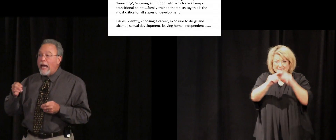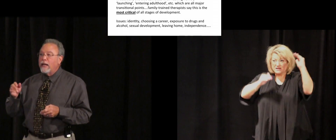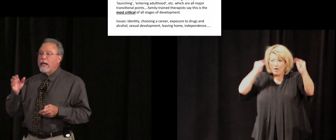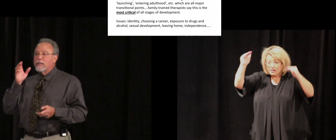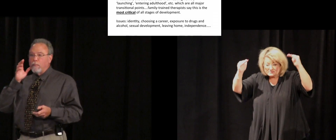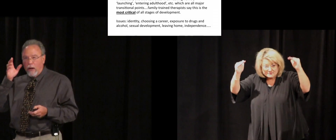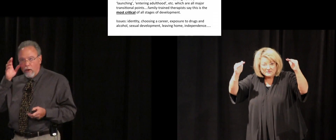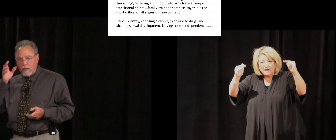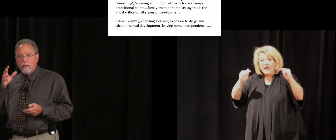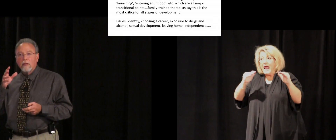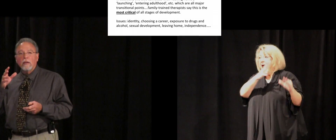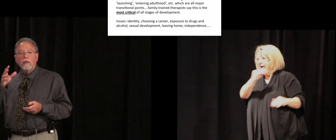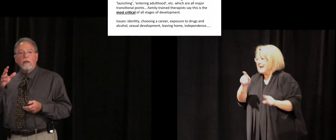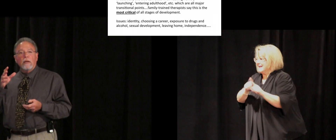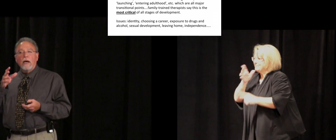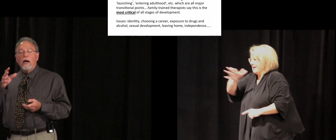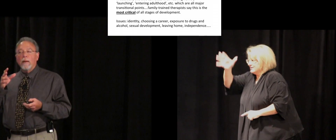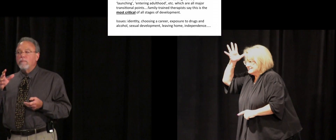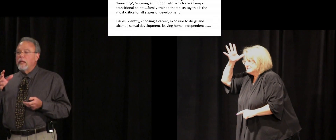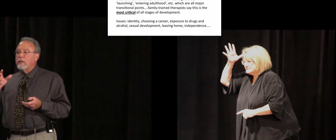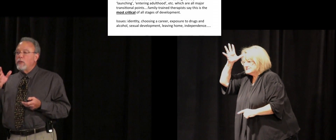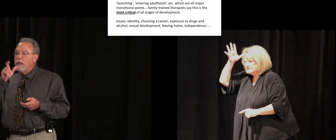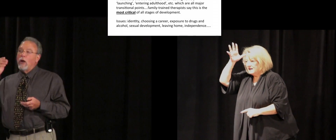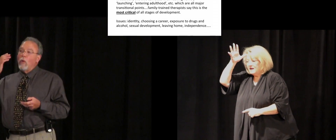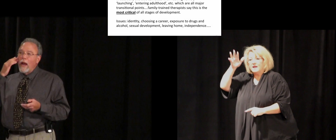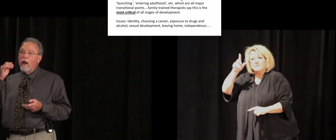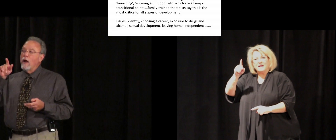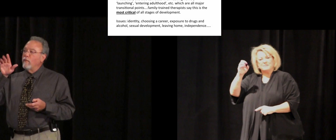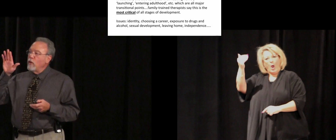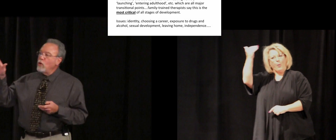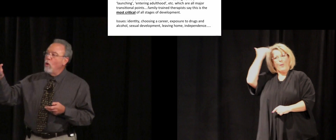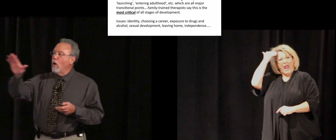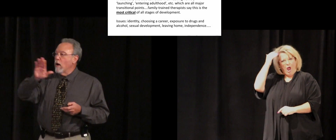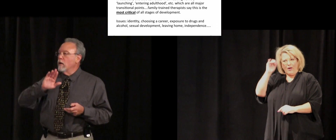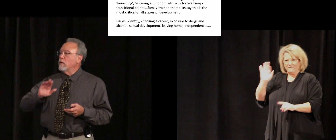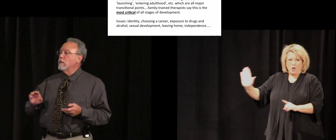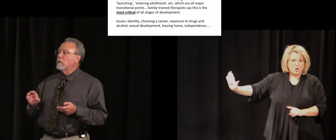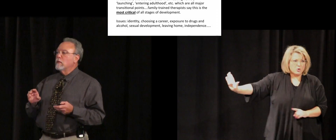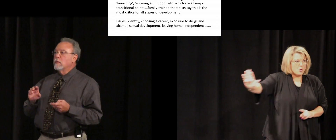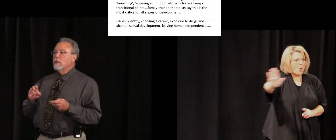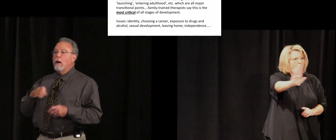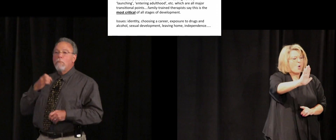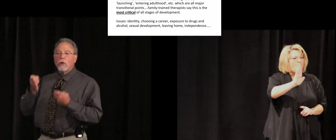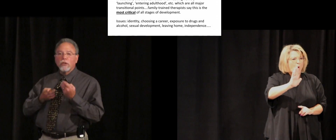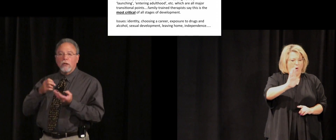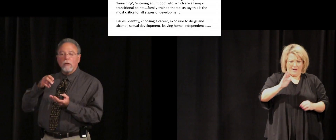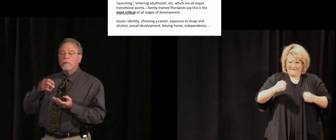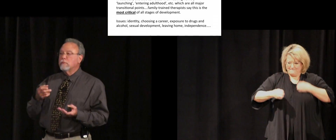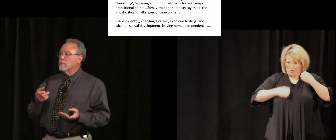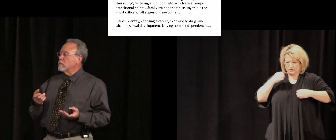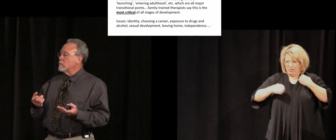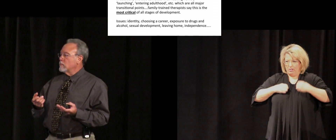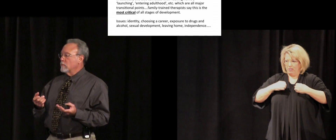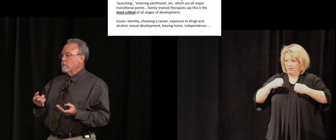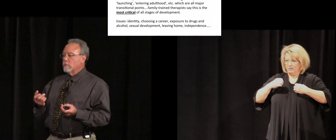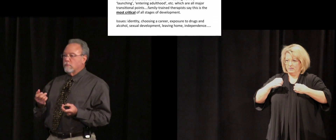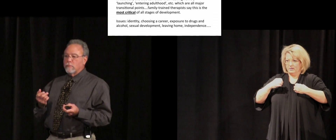level of confidence and family support for so that it's okay. I have students the first week of